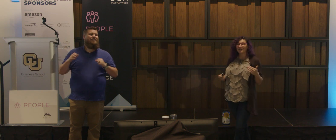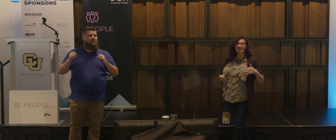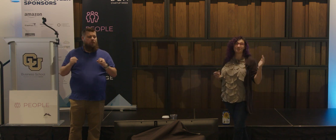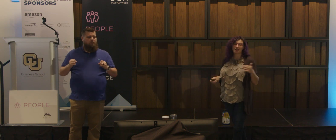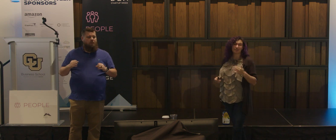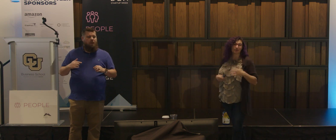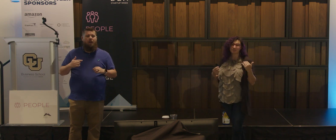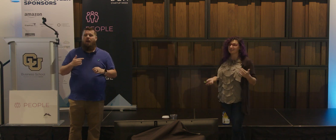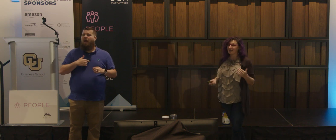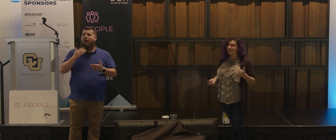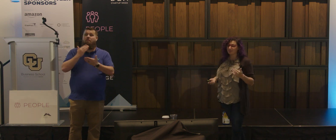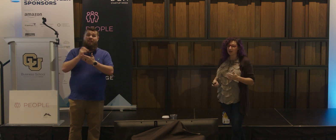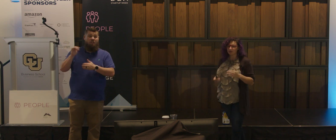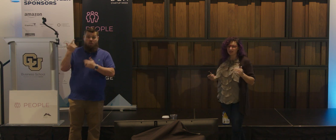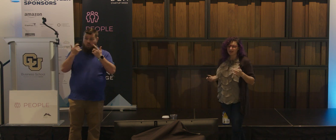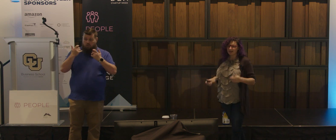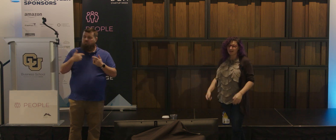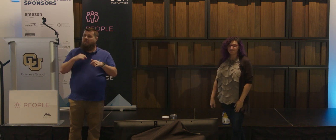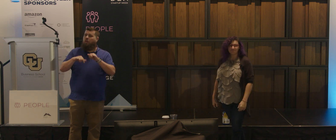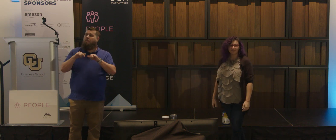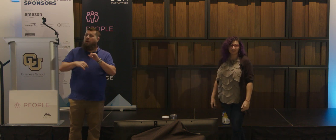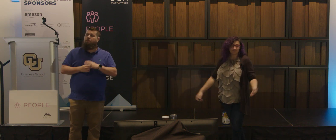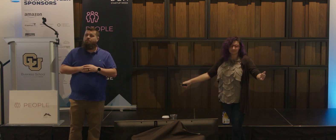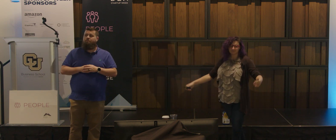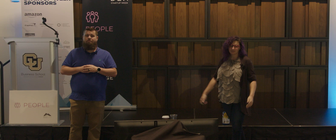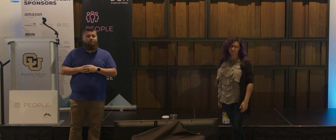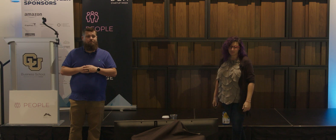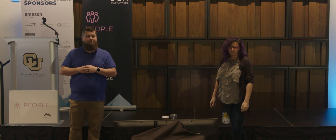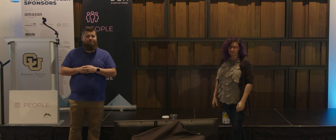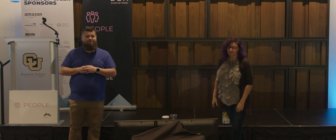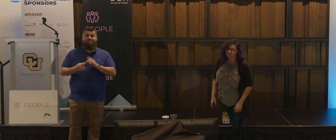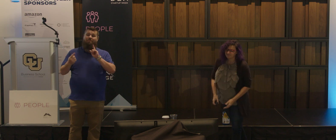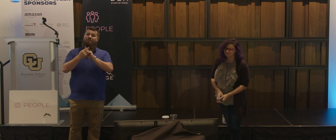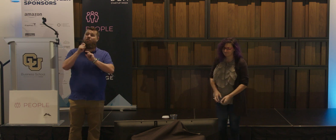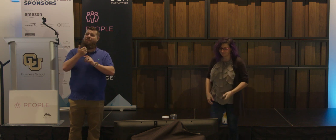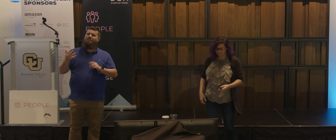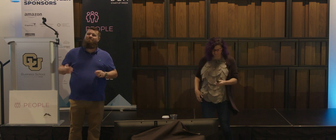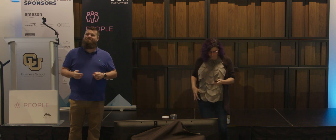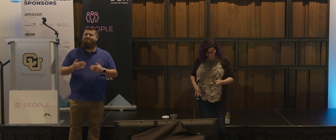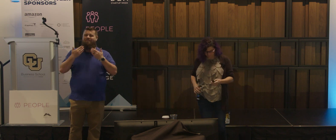I'll call it here. If you have other questions, I'll hang about and come find me if you need things.